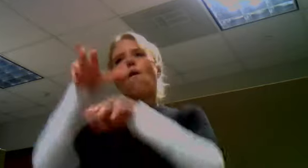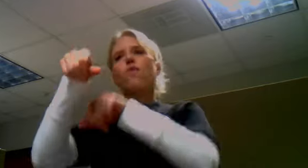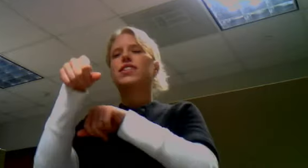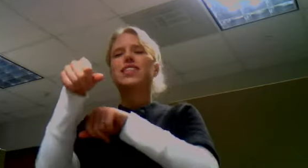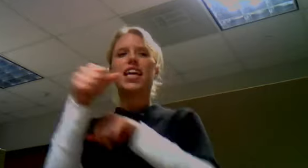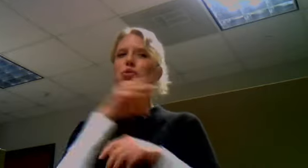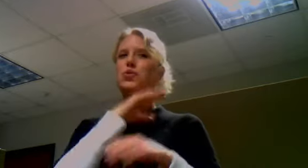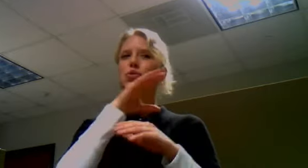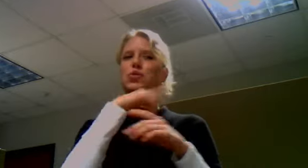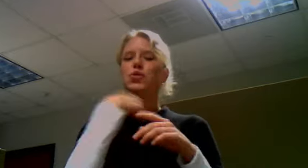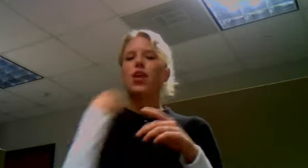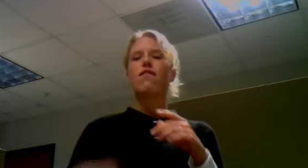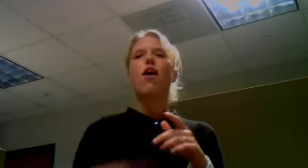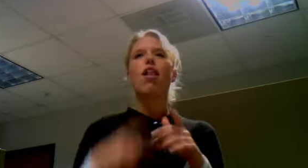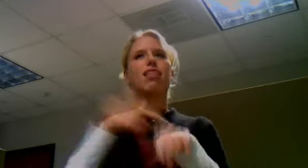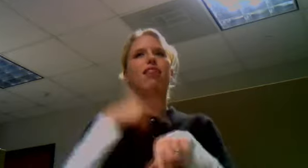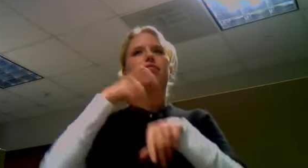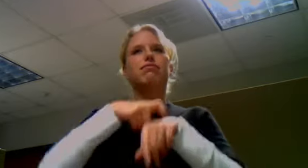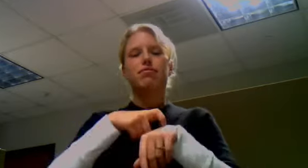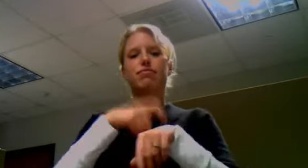other East Asian countries, women there played a